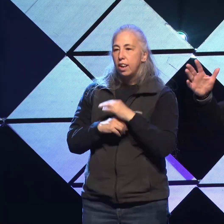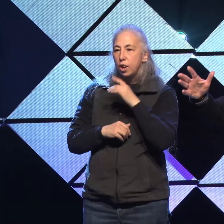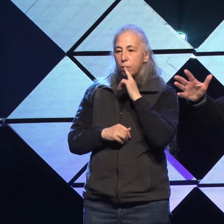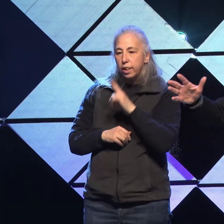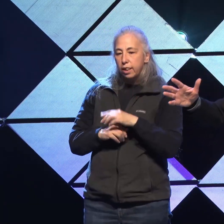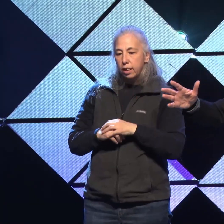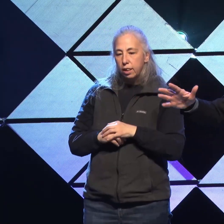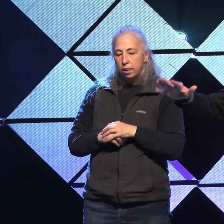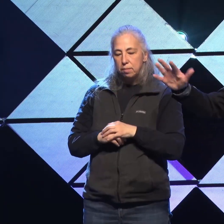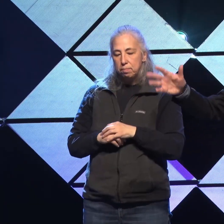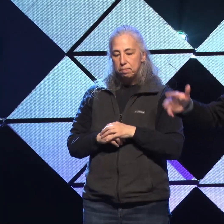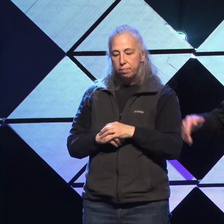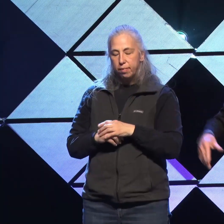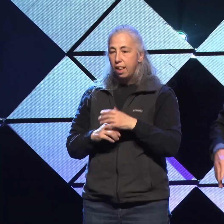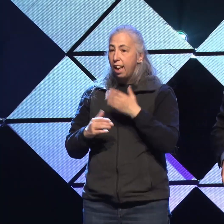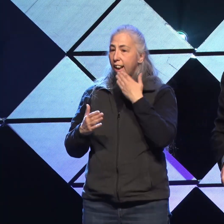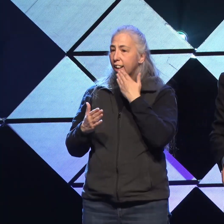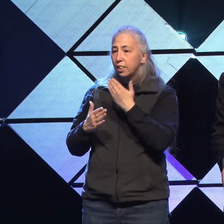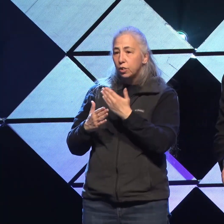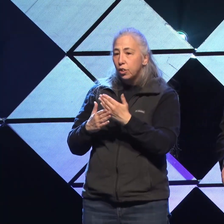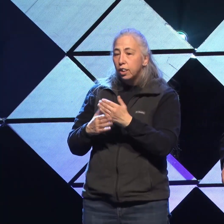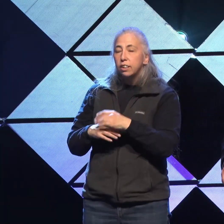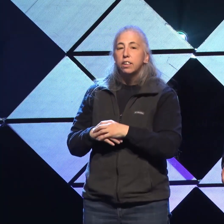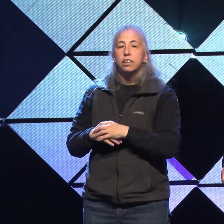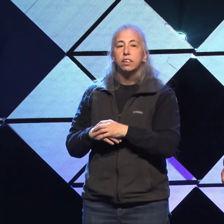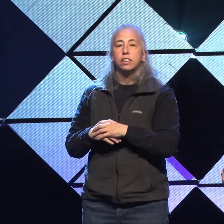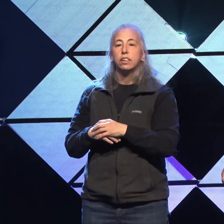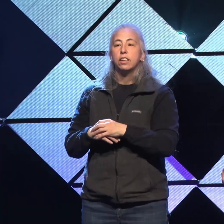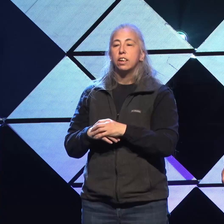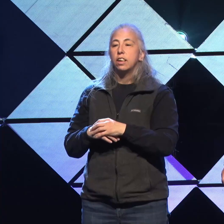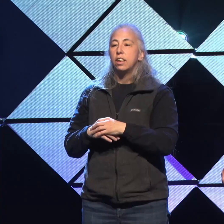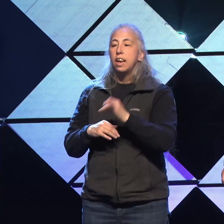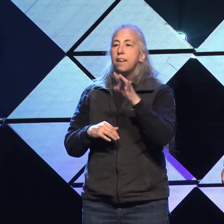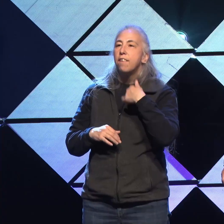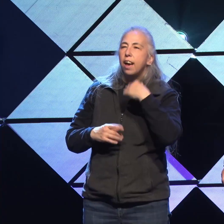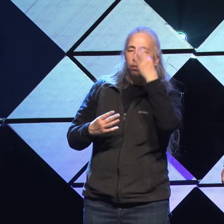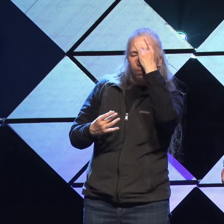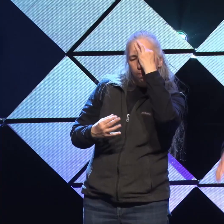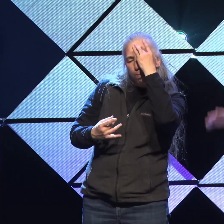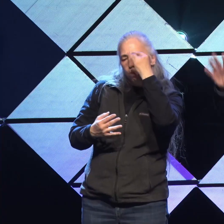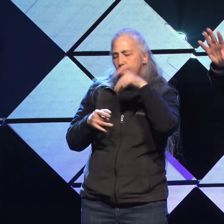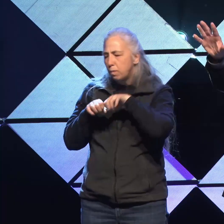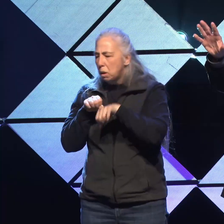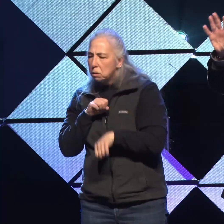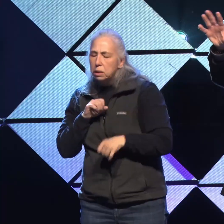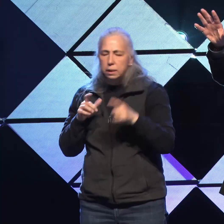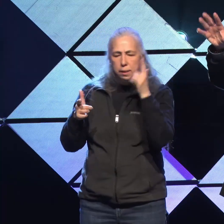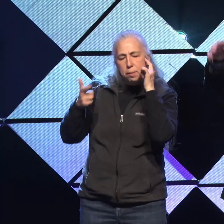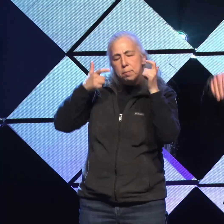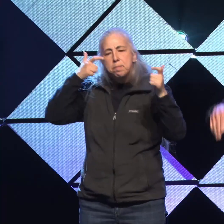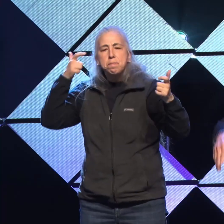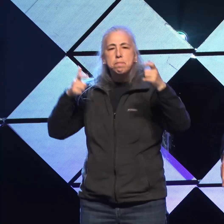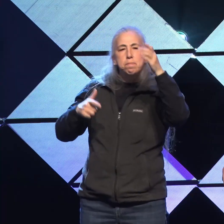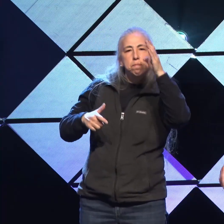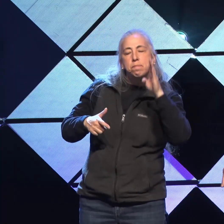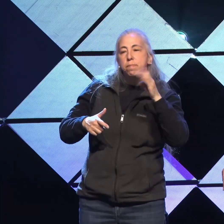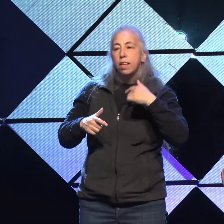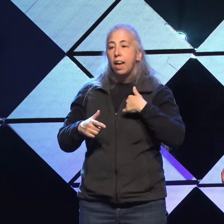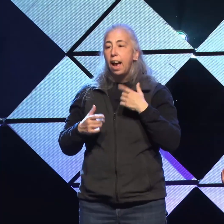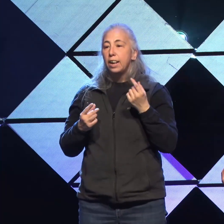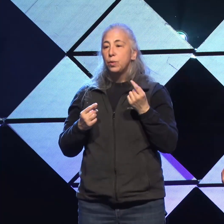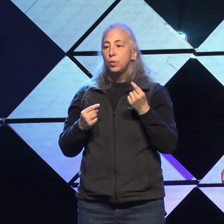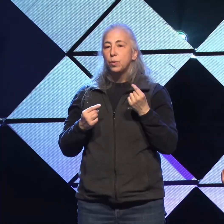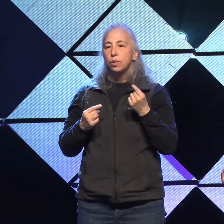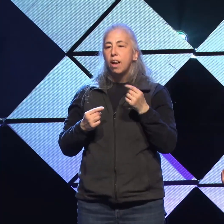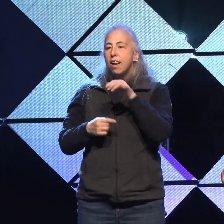I get a dark thought, like any of this stuff and other things, I recognize all I have to do is do what the tax collector